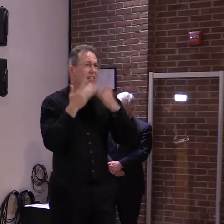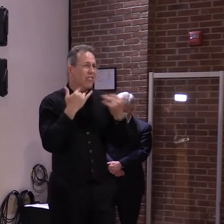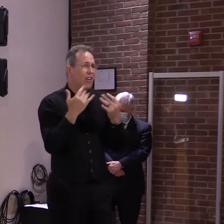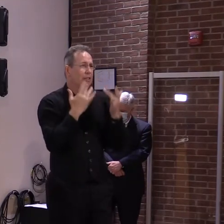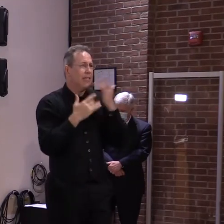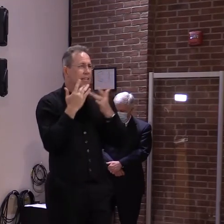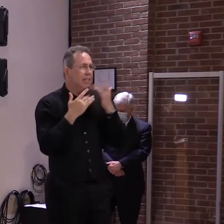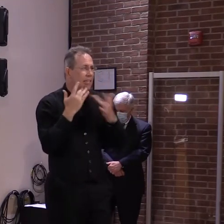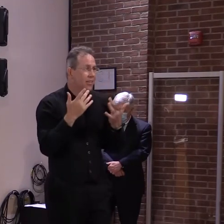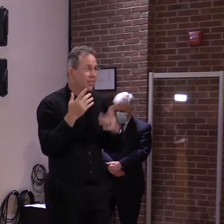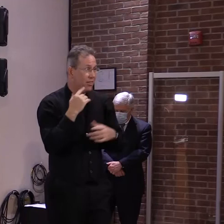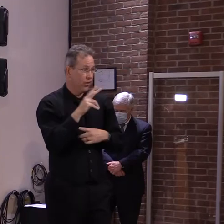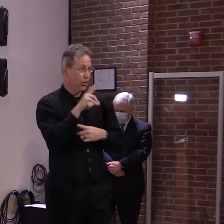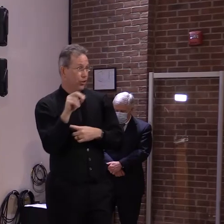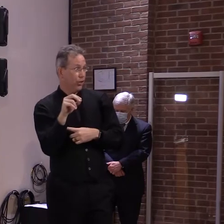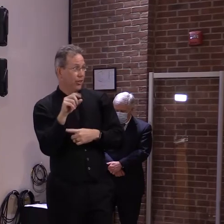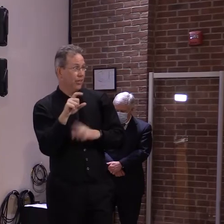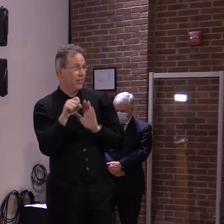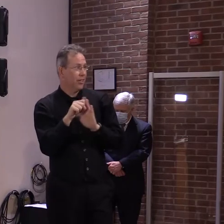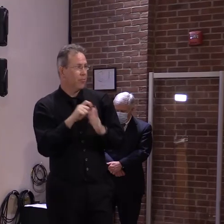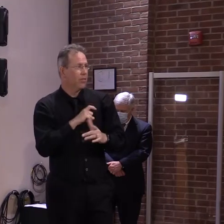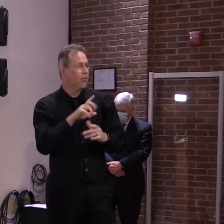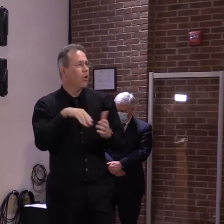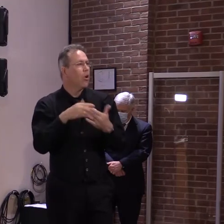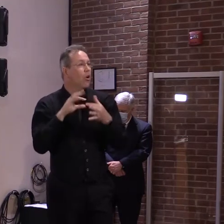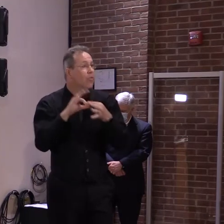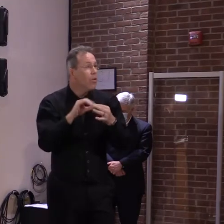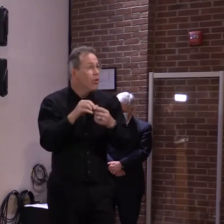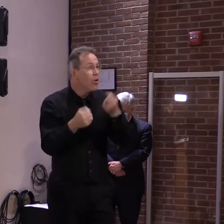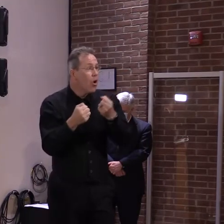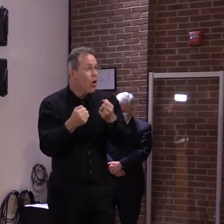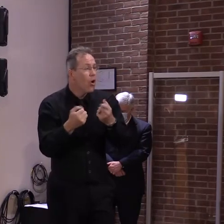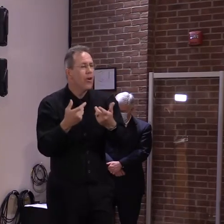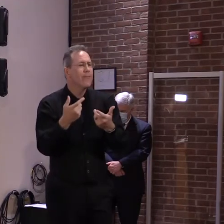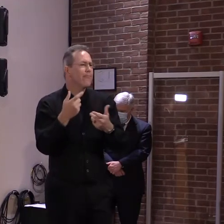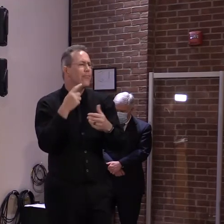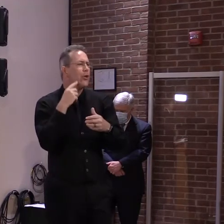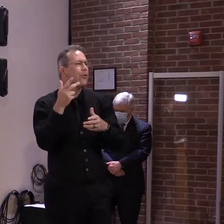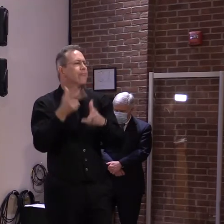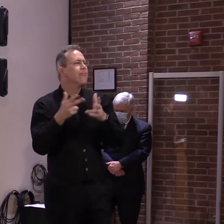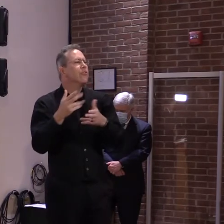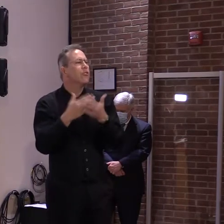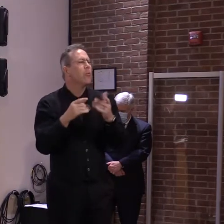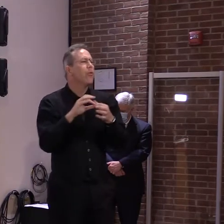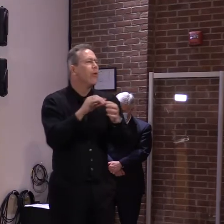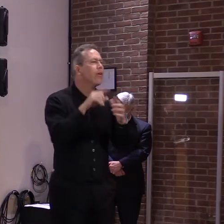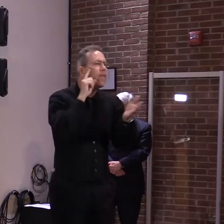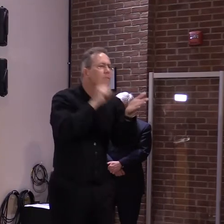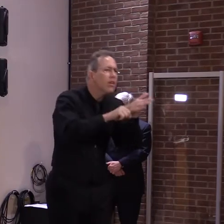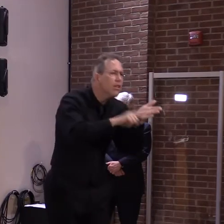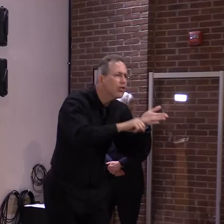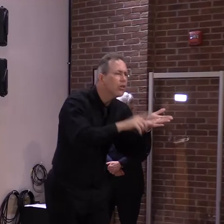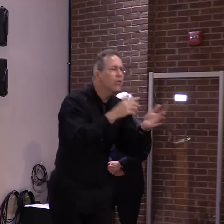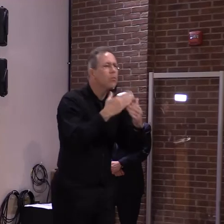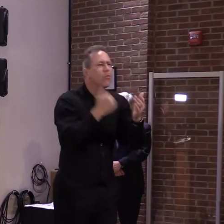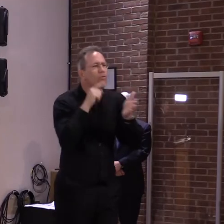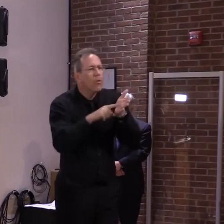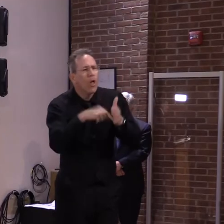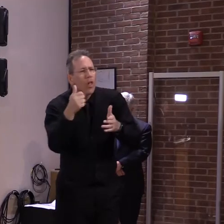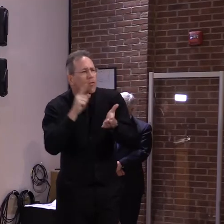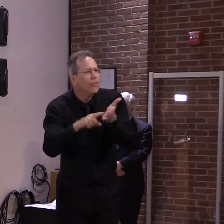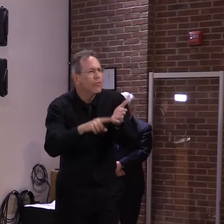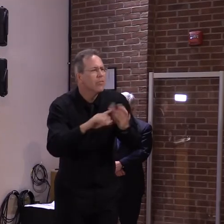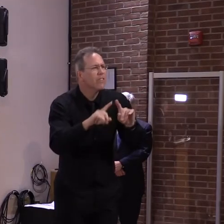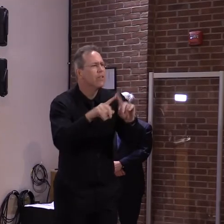that don't affect emergency response. My experience in the last couple of weeks, I have